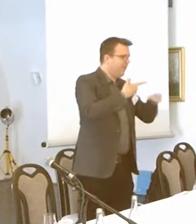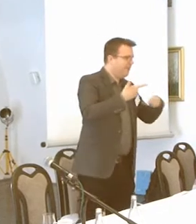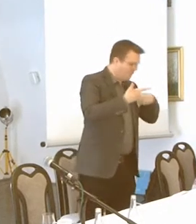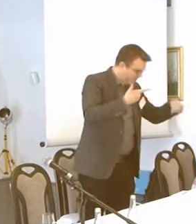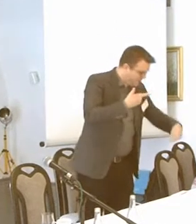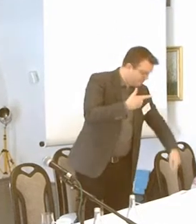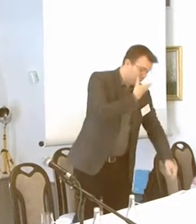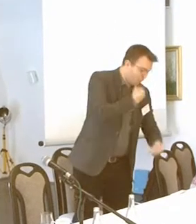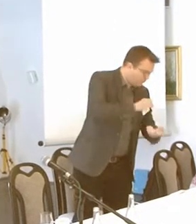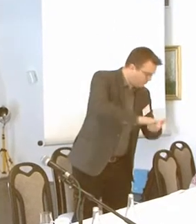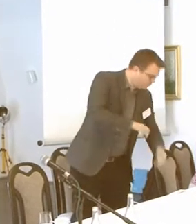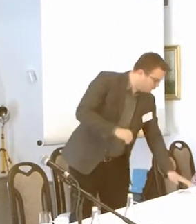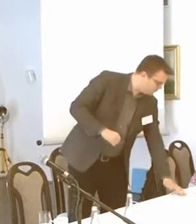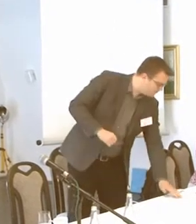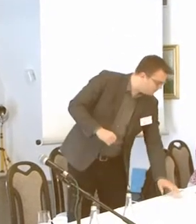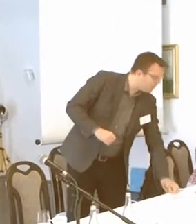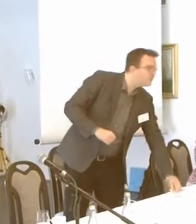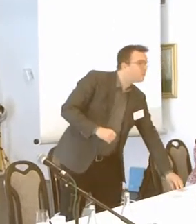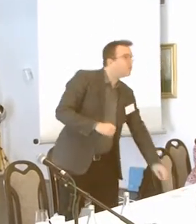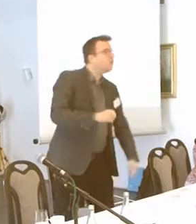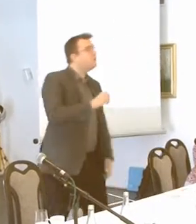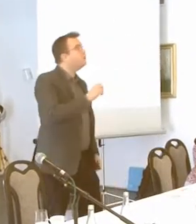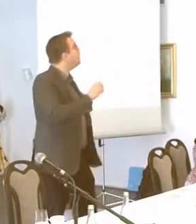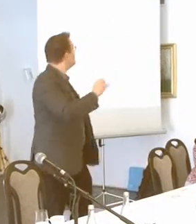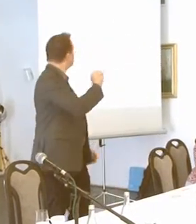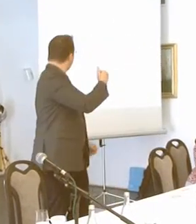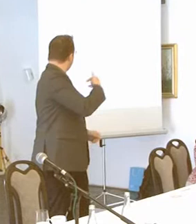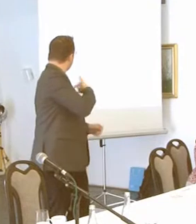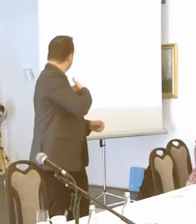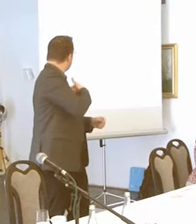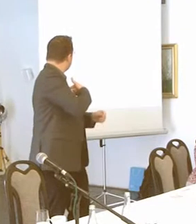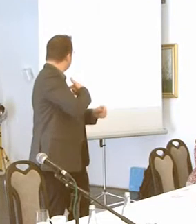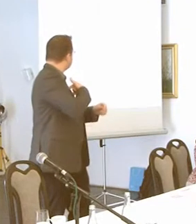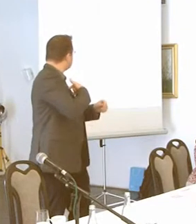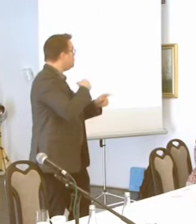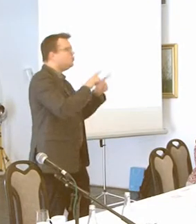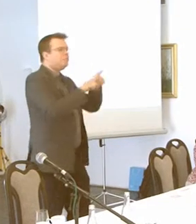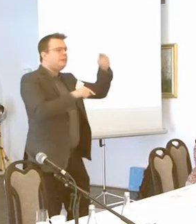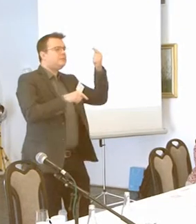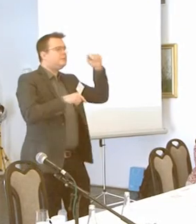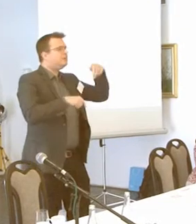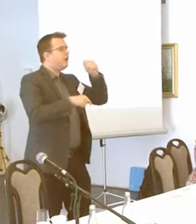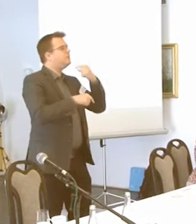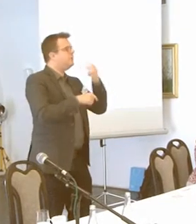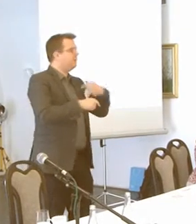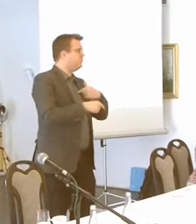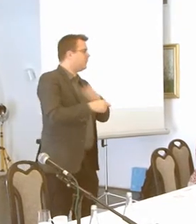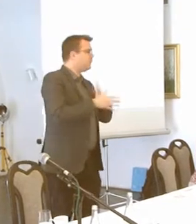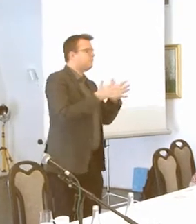conference here in Prague. It's my second time, and I'm here in this beautiful city. Yes, as Tina told